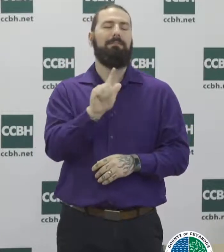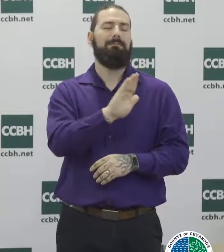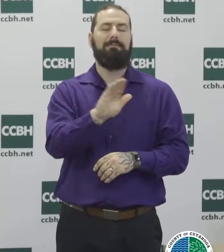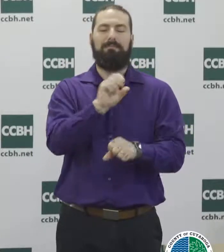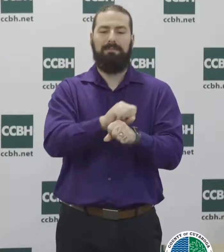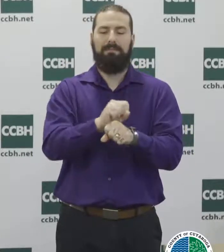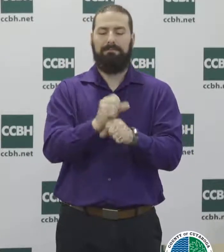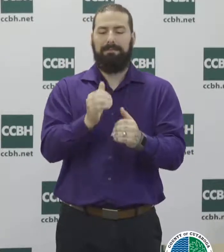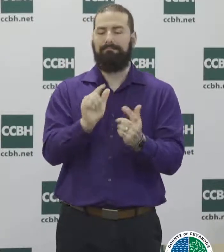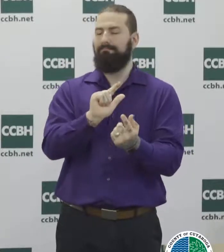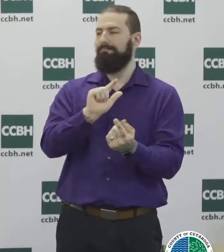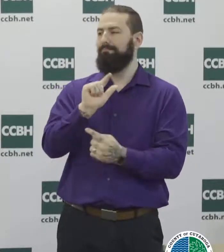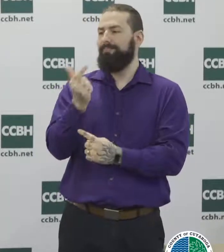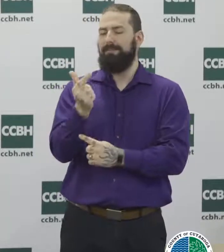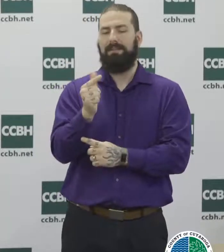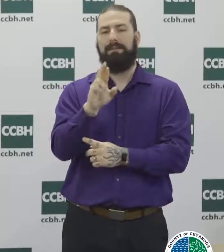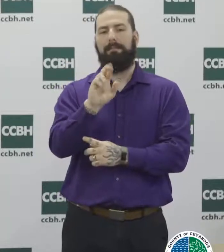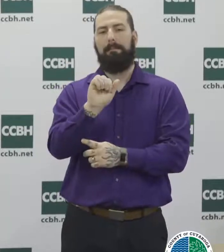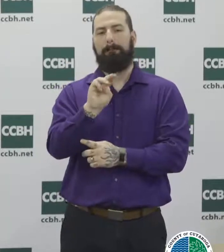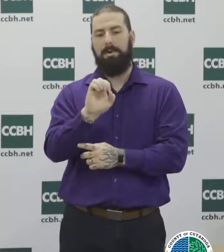Ramona.